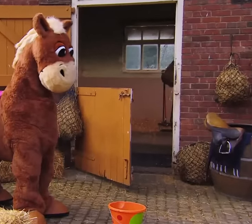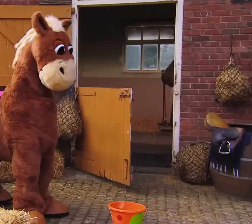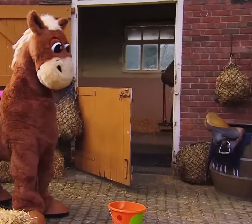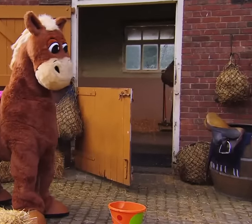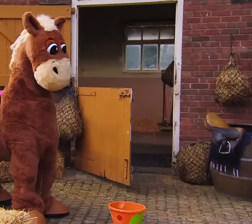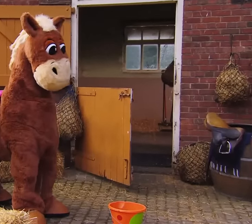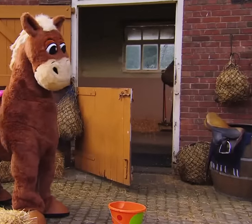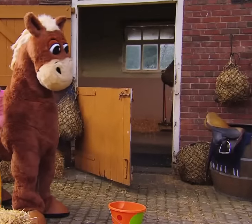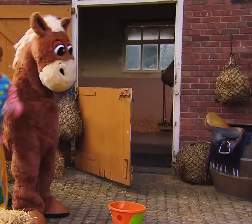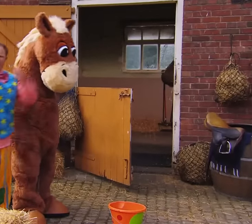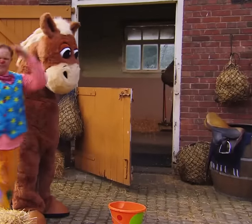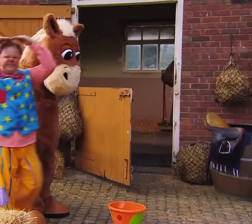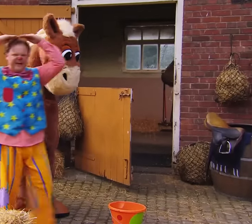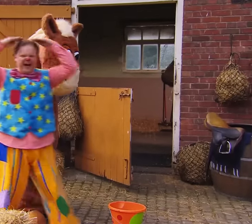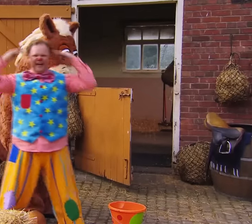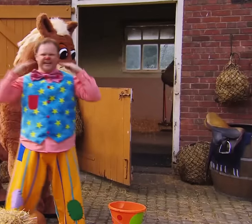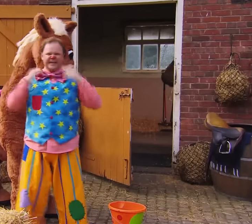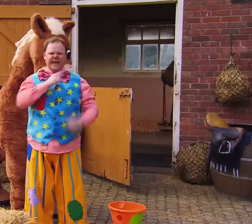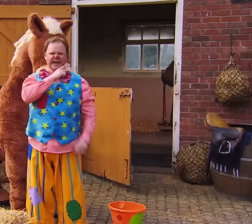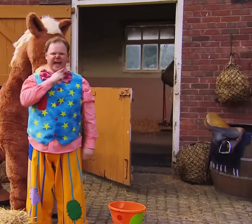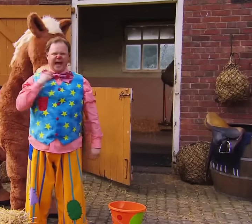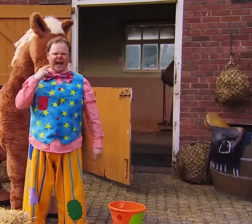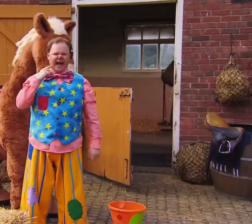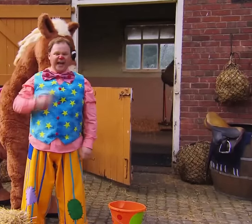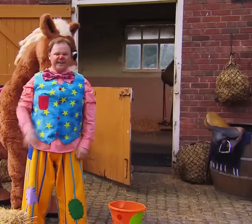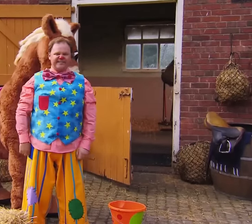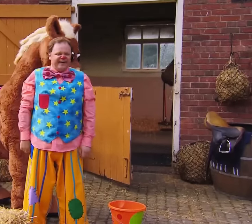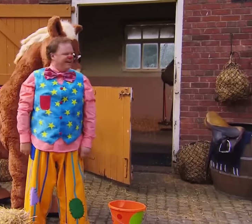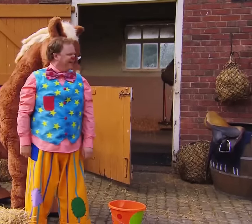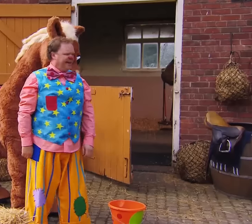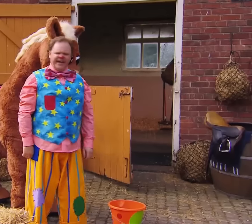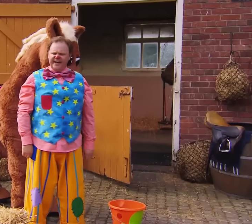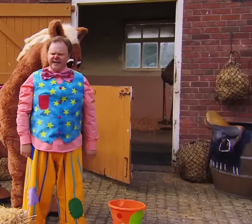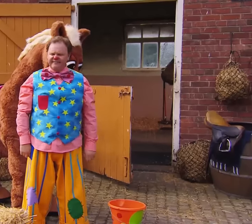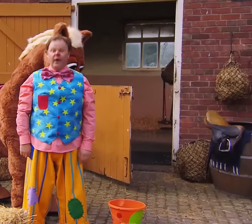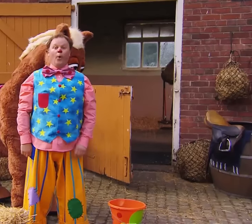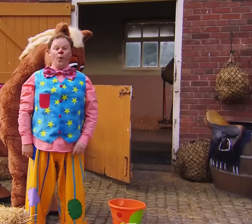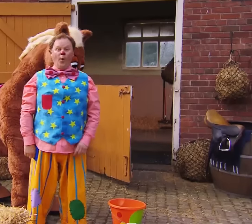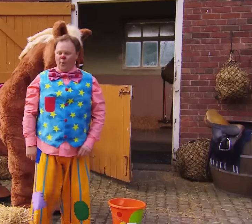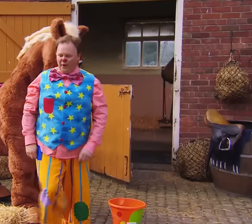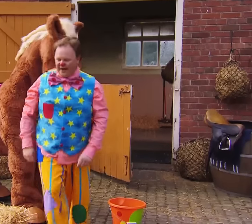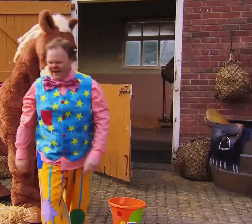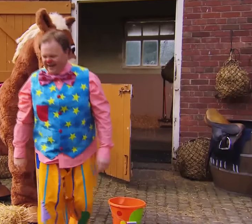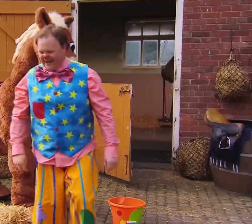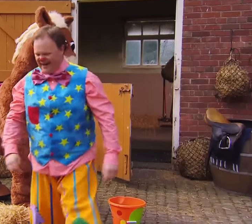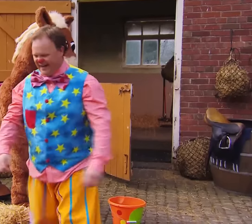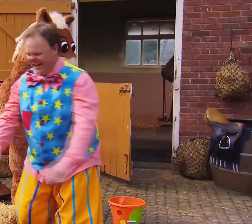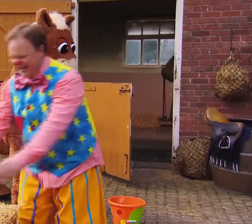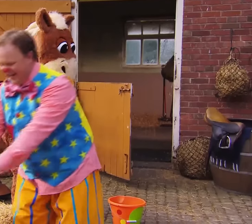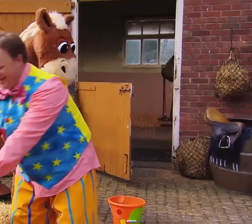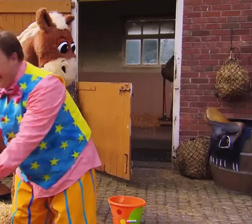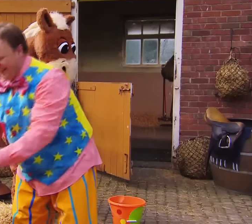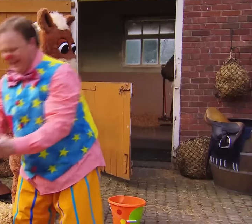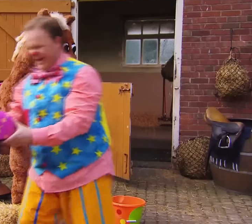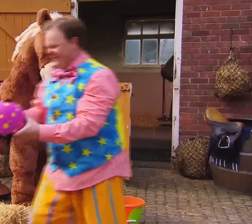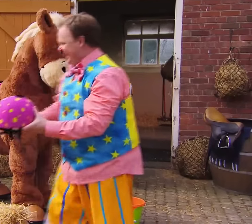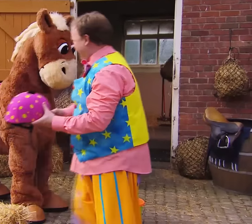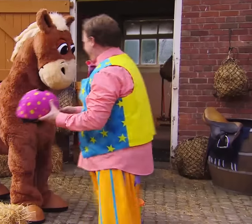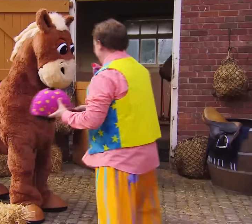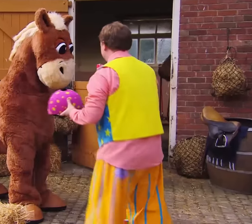Hey, what? A riding hat? Oh, ha ha. There we go.